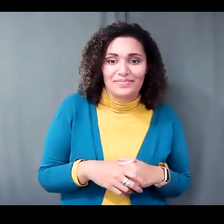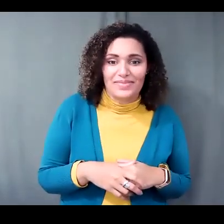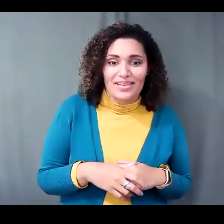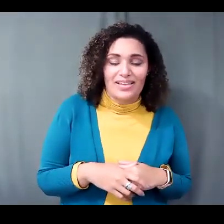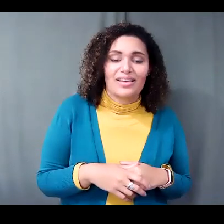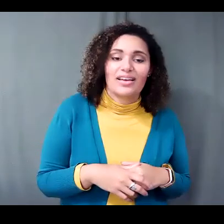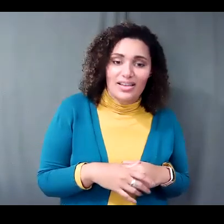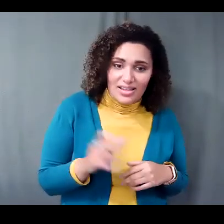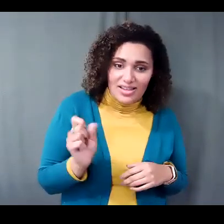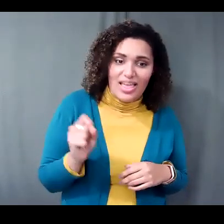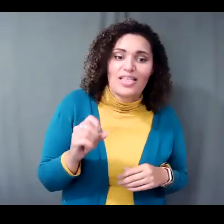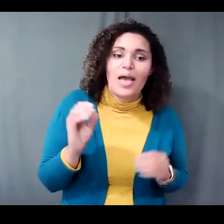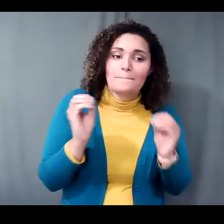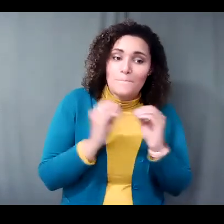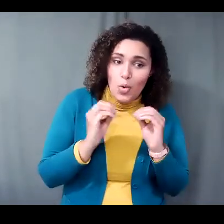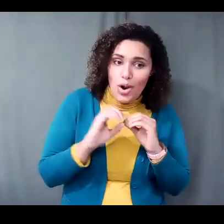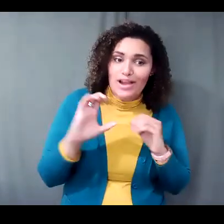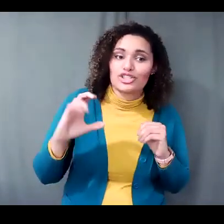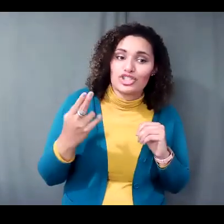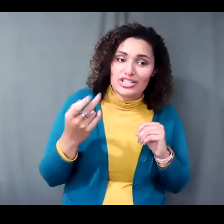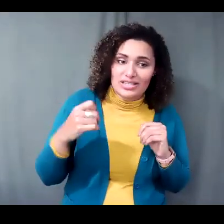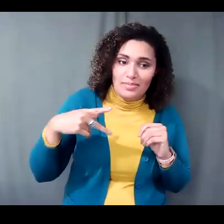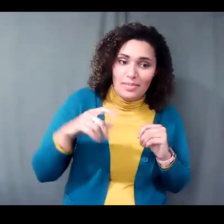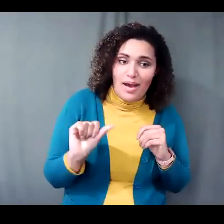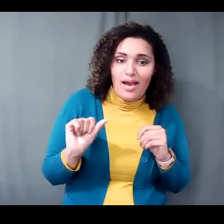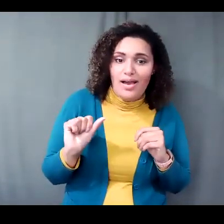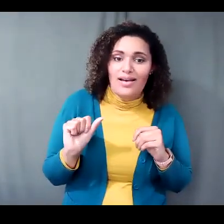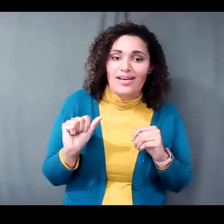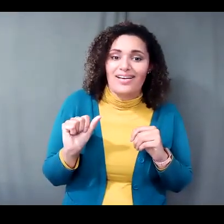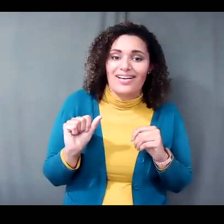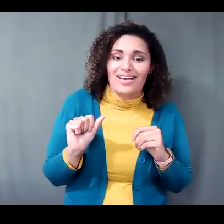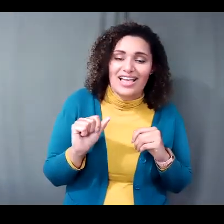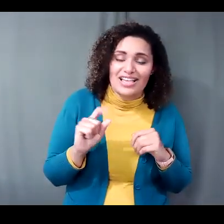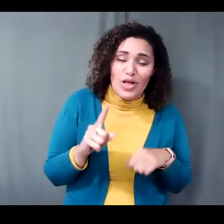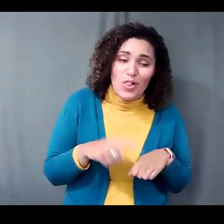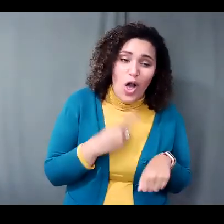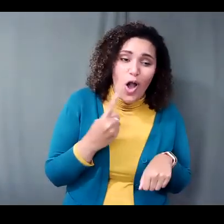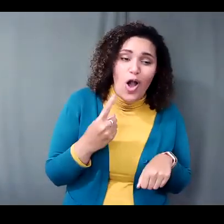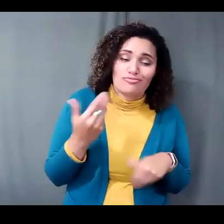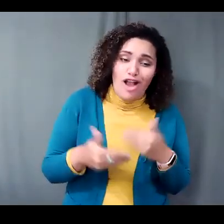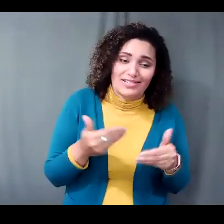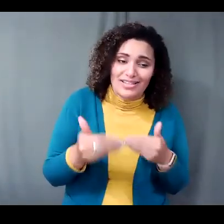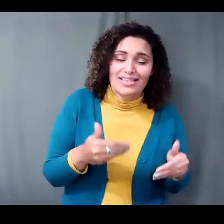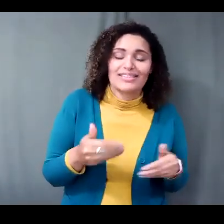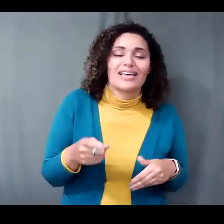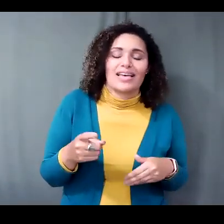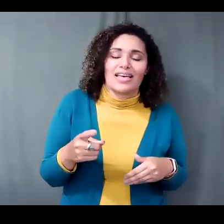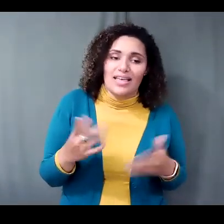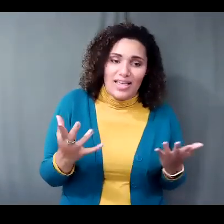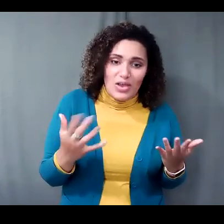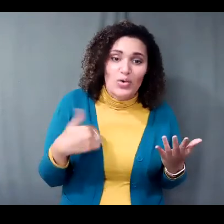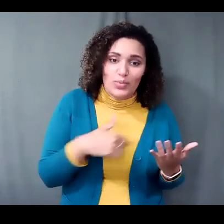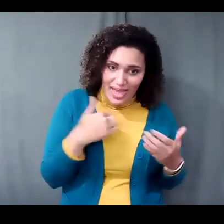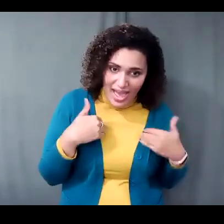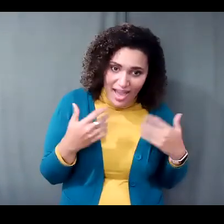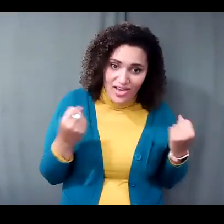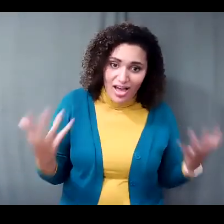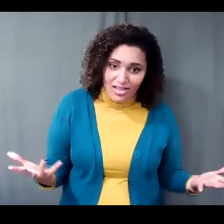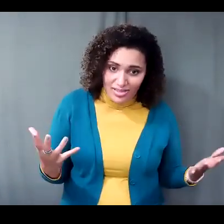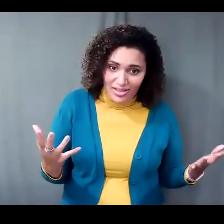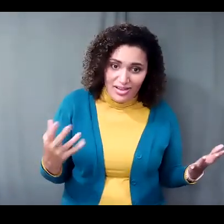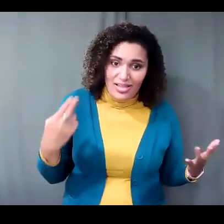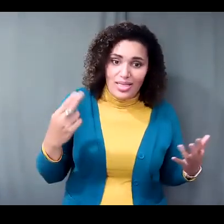just, we're going to come up with bottles and then we're going to send them out with kind of a package of information. And the idea is that if